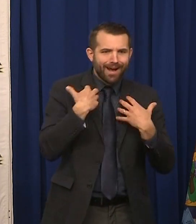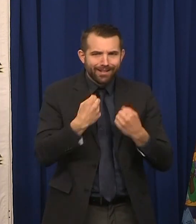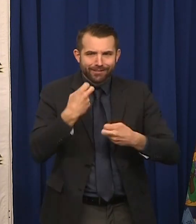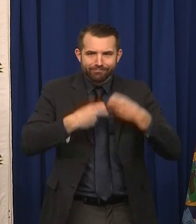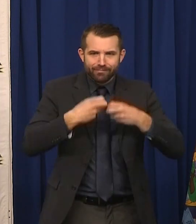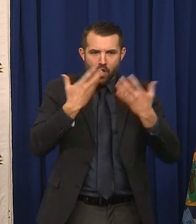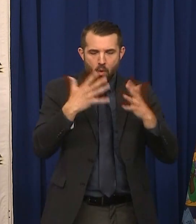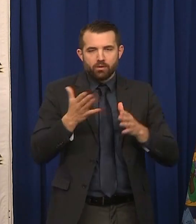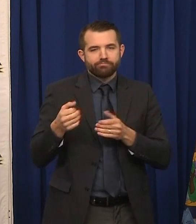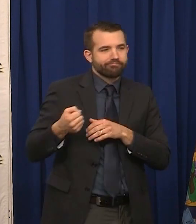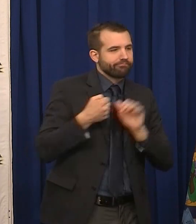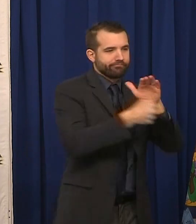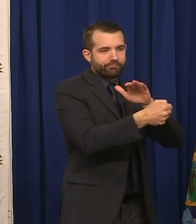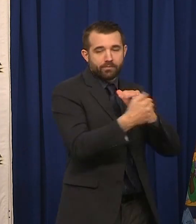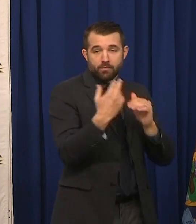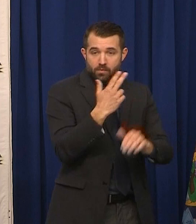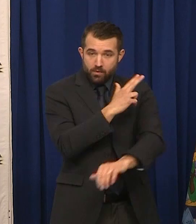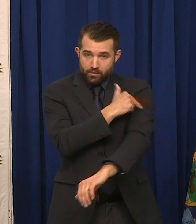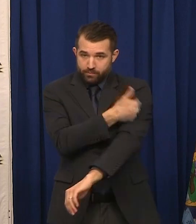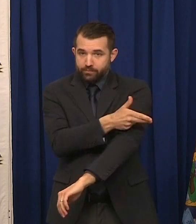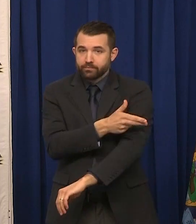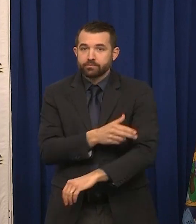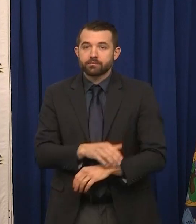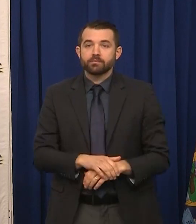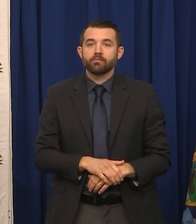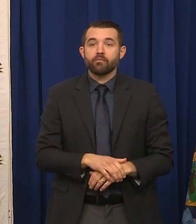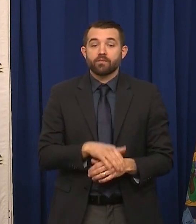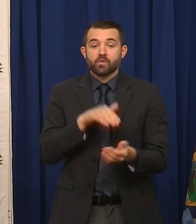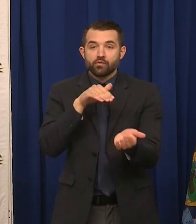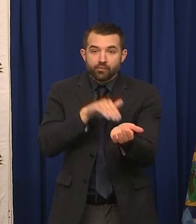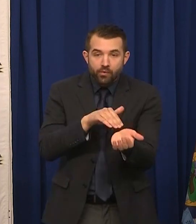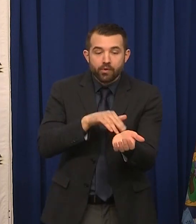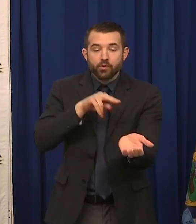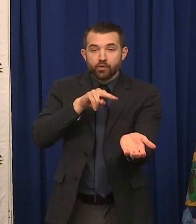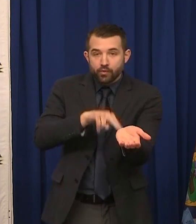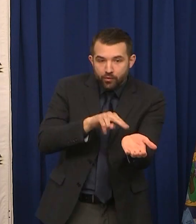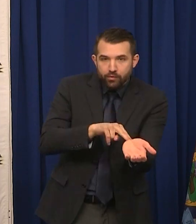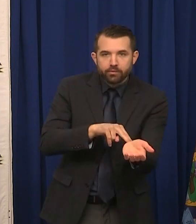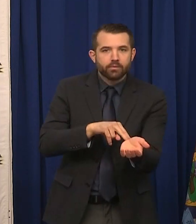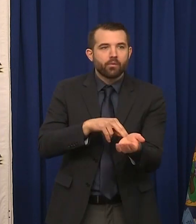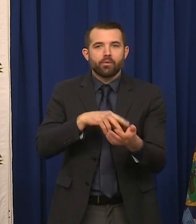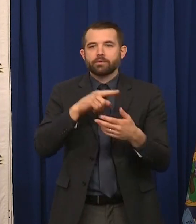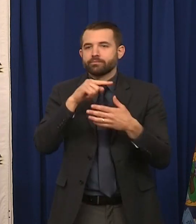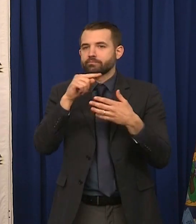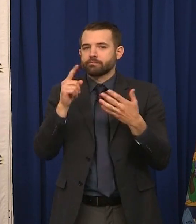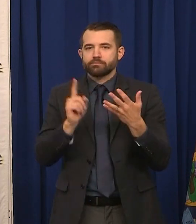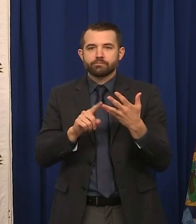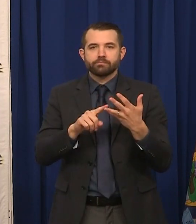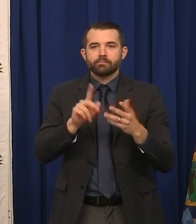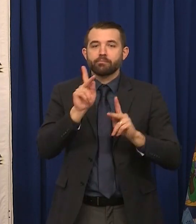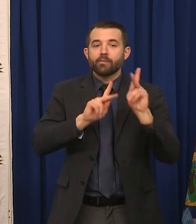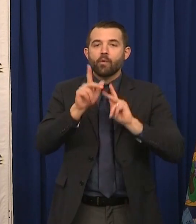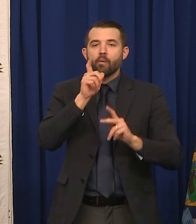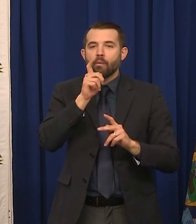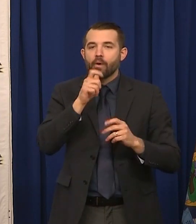congregate settings, there is no backlog of tests at the Maine State Laboratory here in